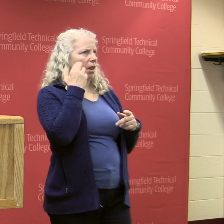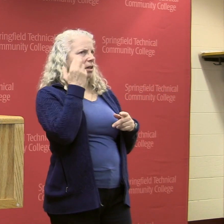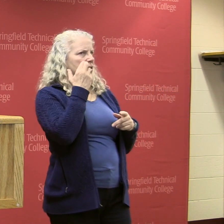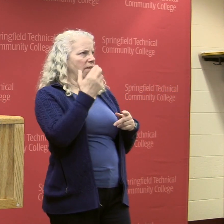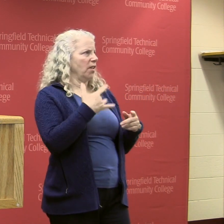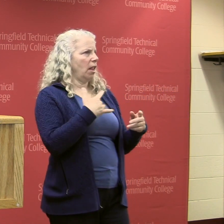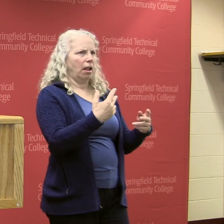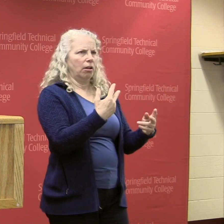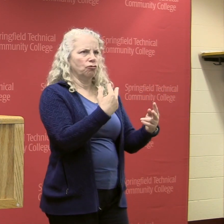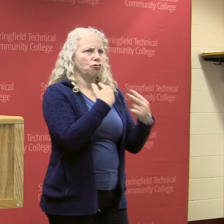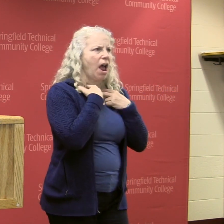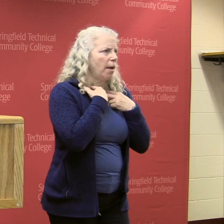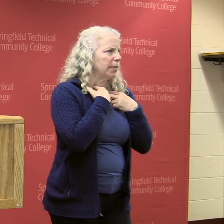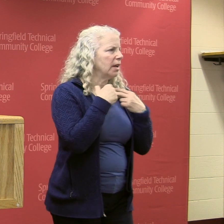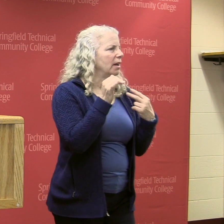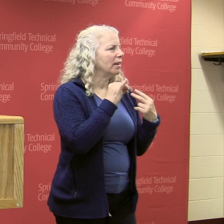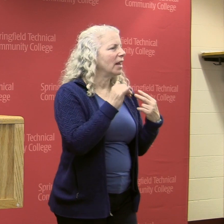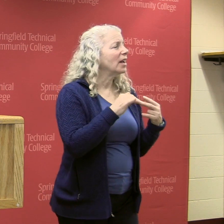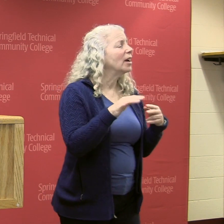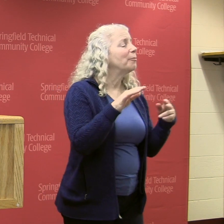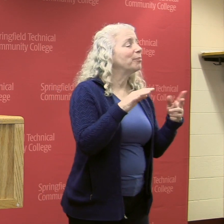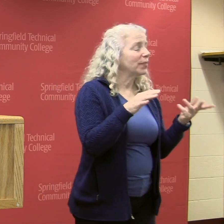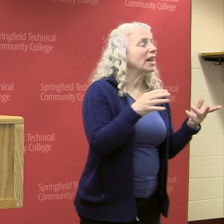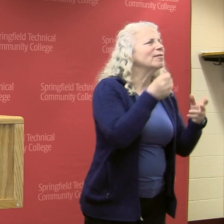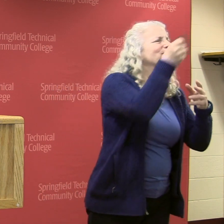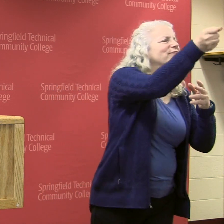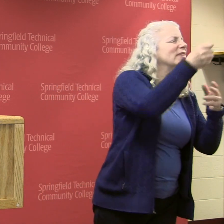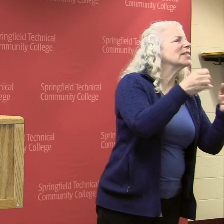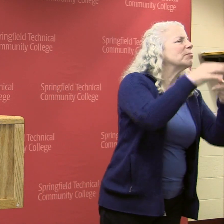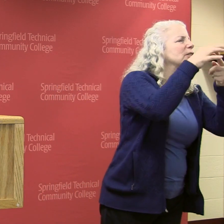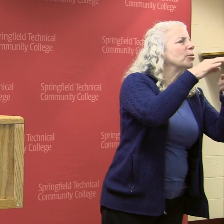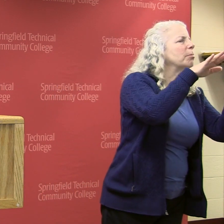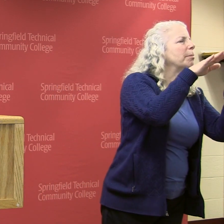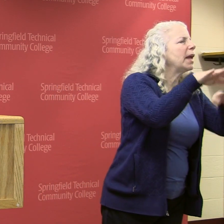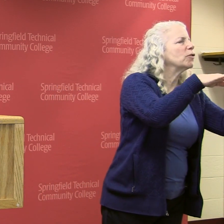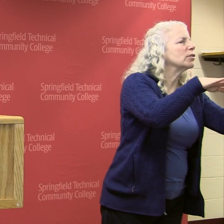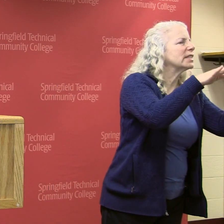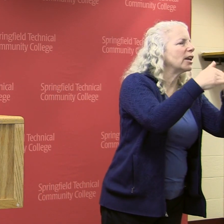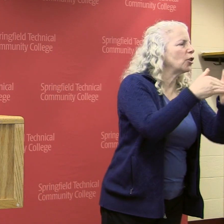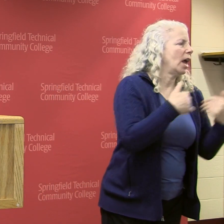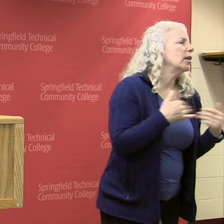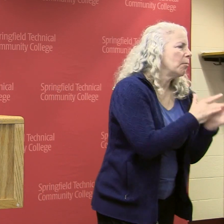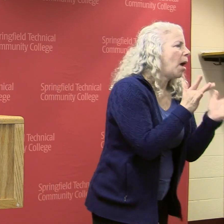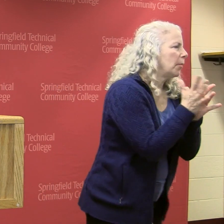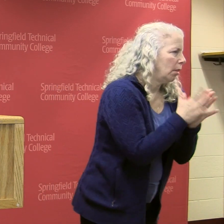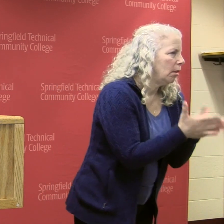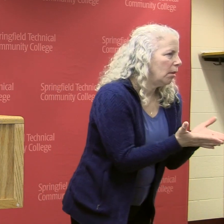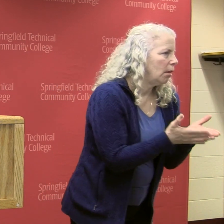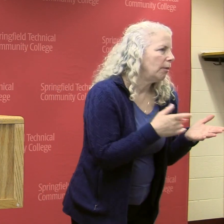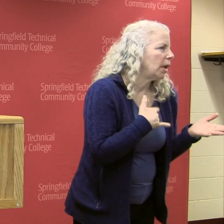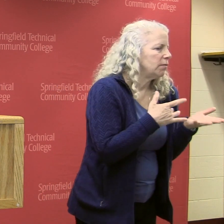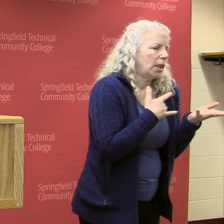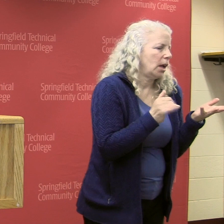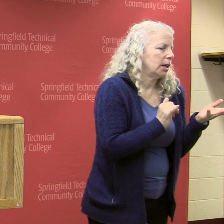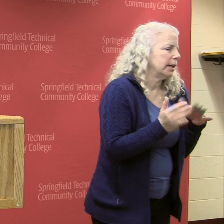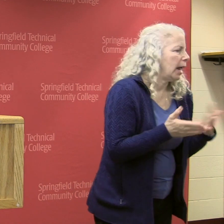trapped. They put me in a behavioral center in the hospital. I didn't have anything but my Bible. I felt dead.